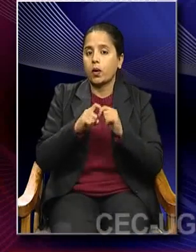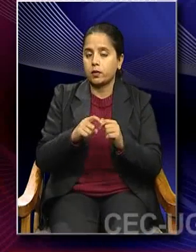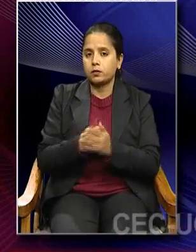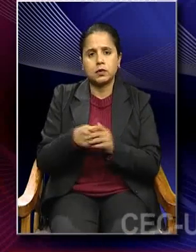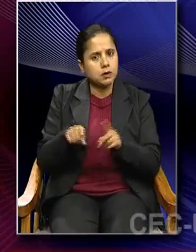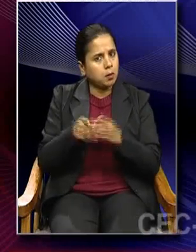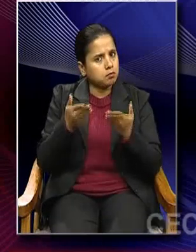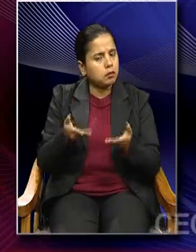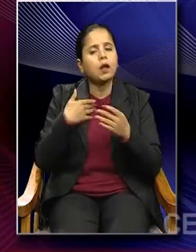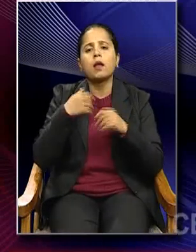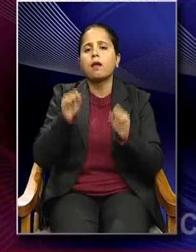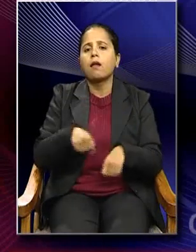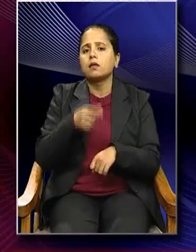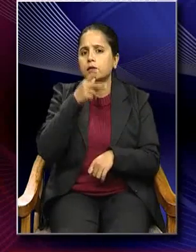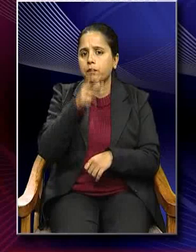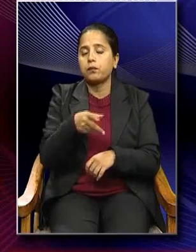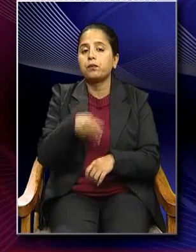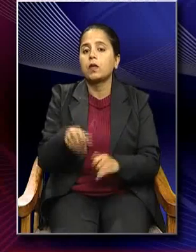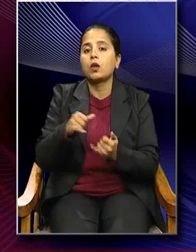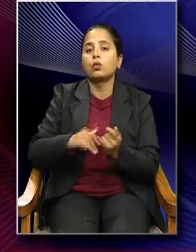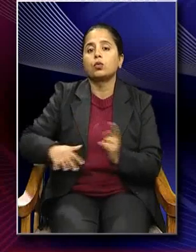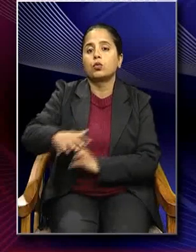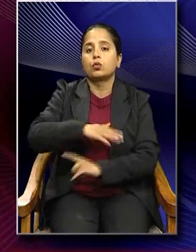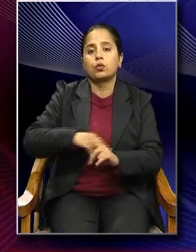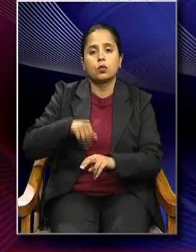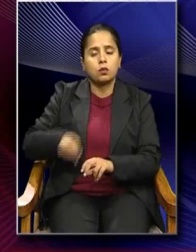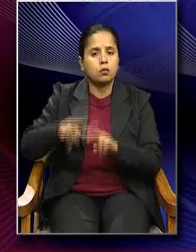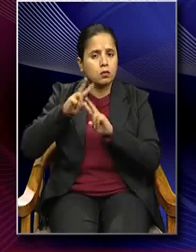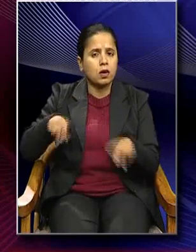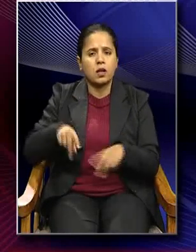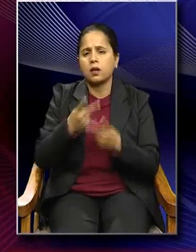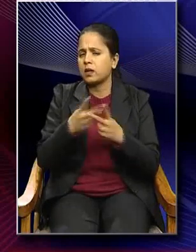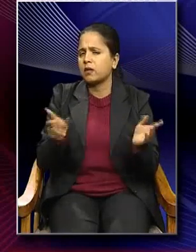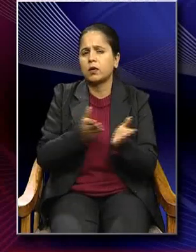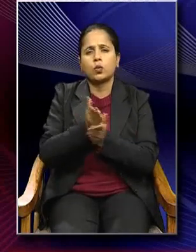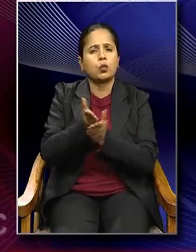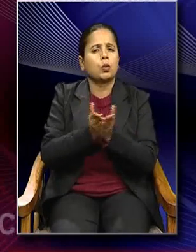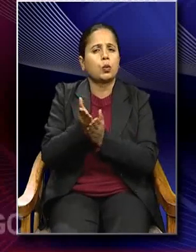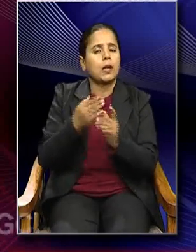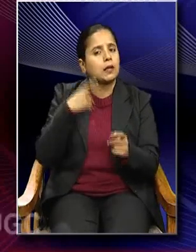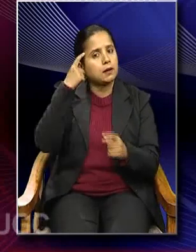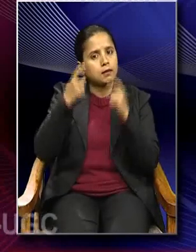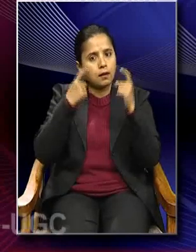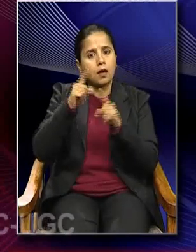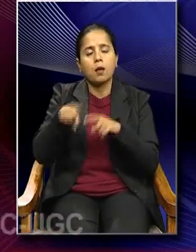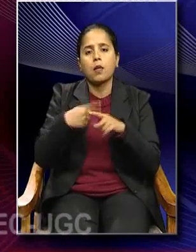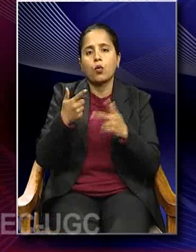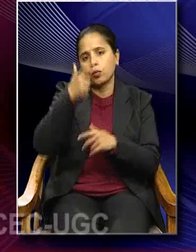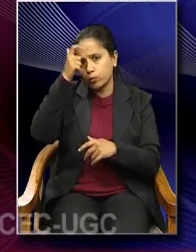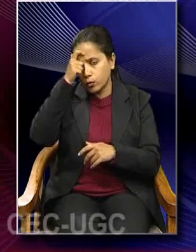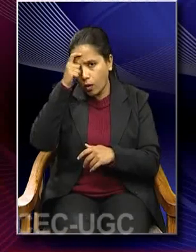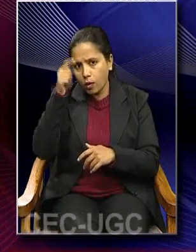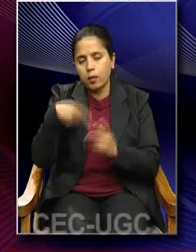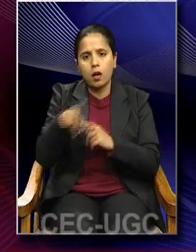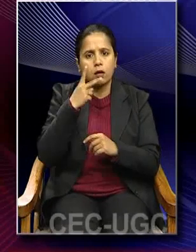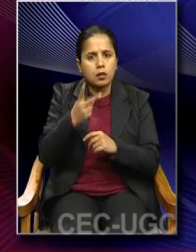Therefore, we can say sociology offers a unique way of thinking about problems